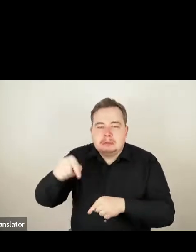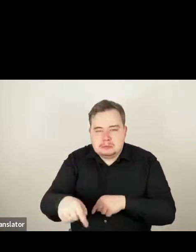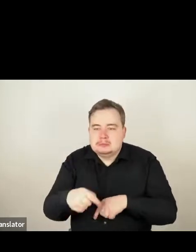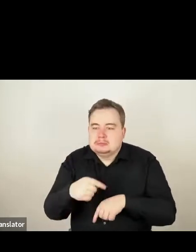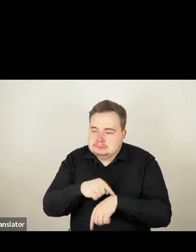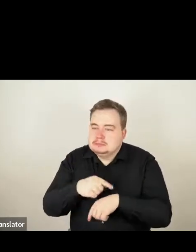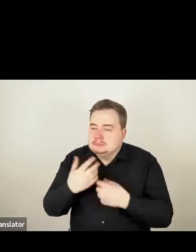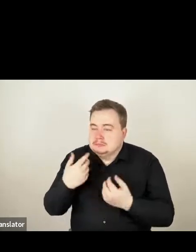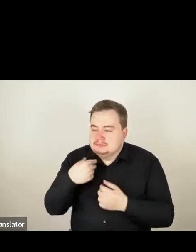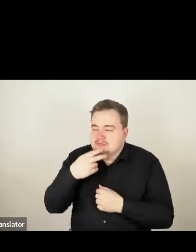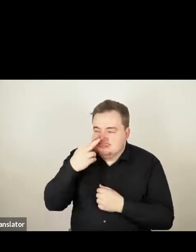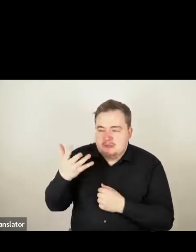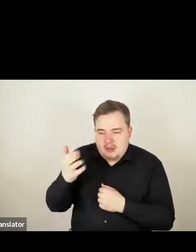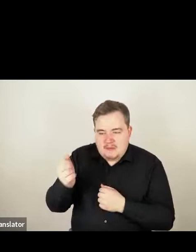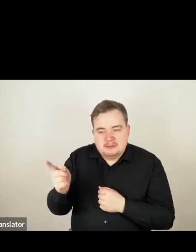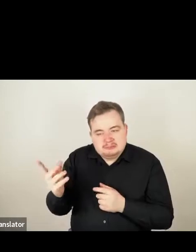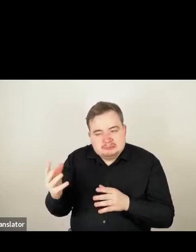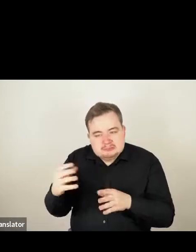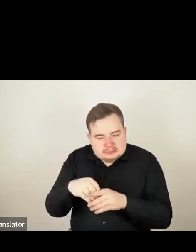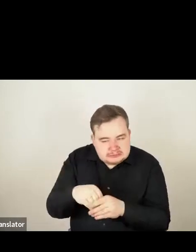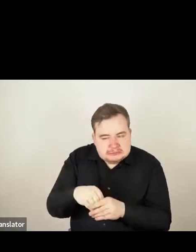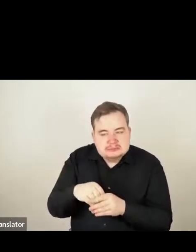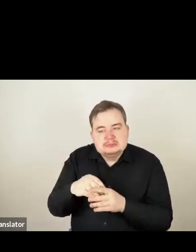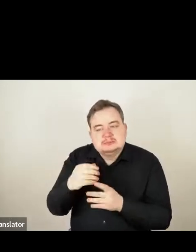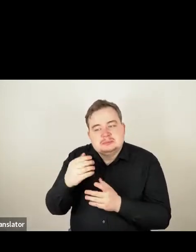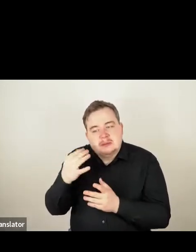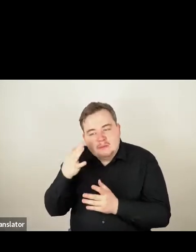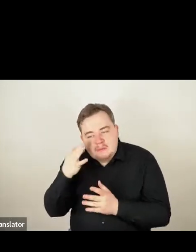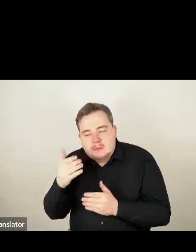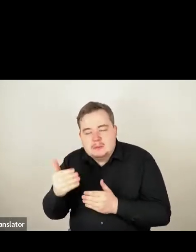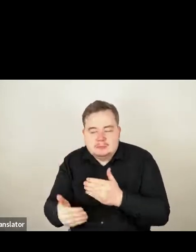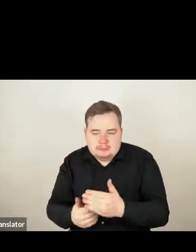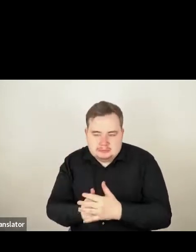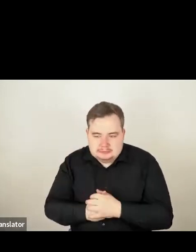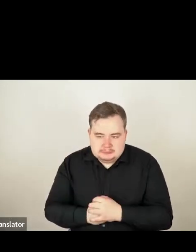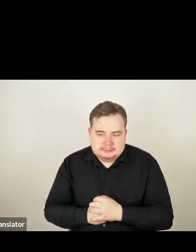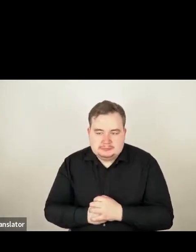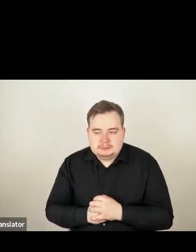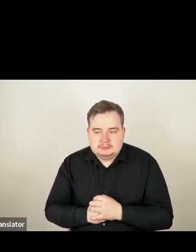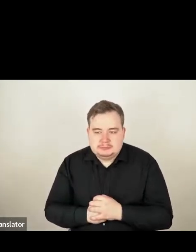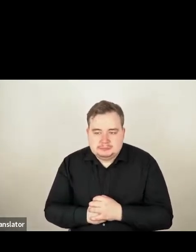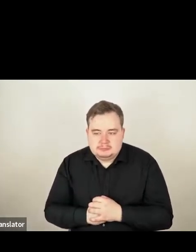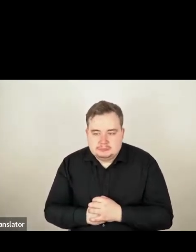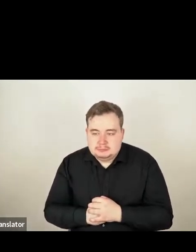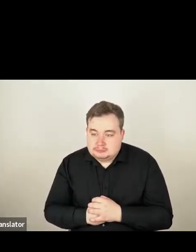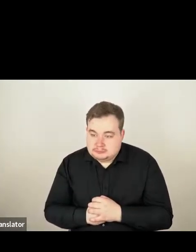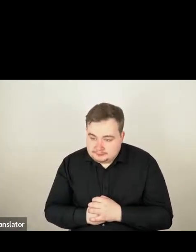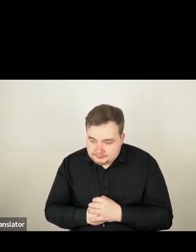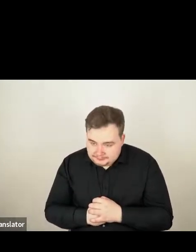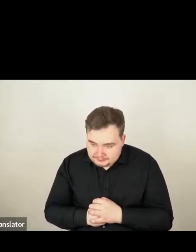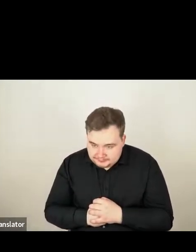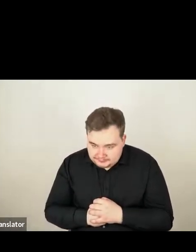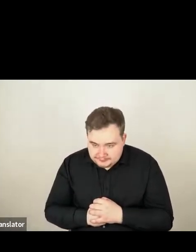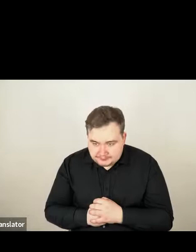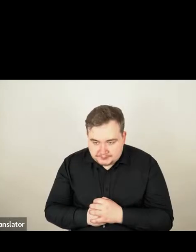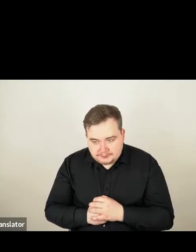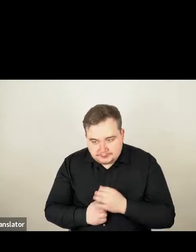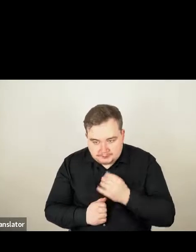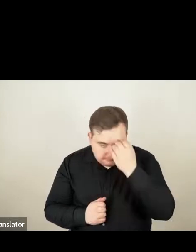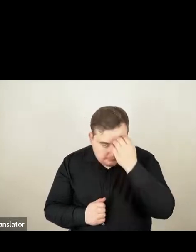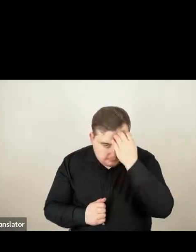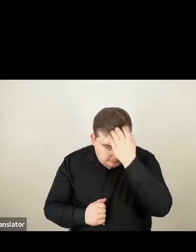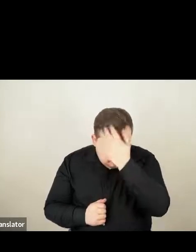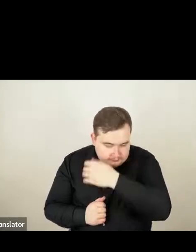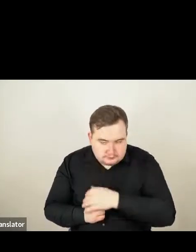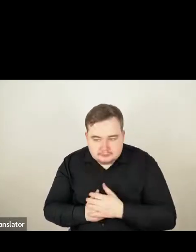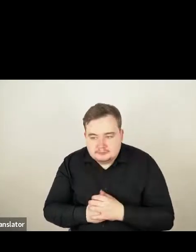to be understood when undertaking an audit, if you are the external expert, the facilitator,